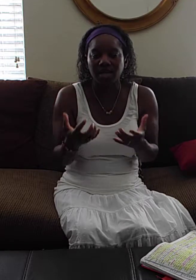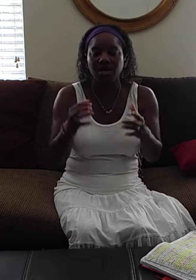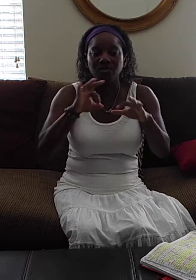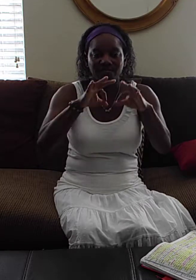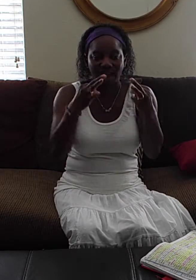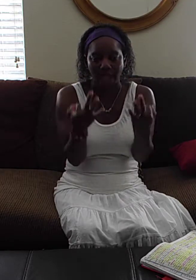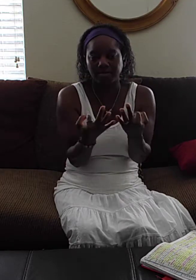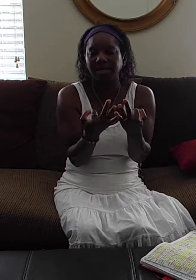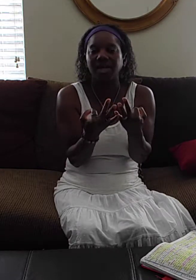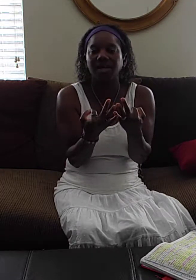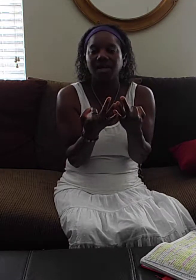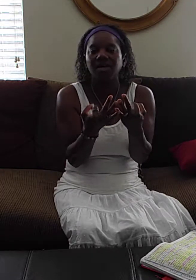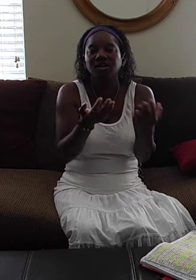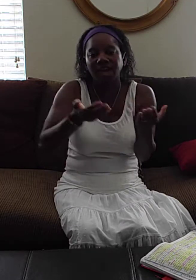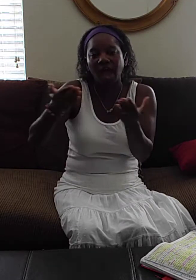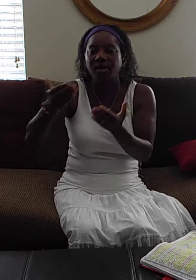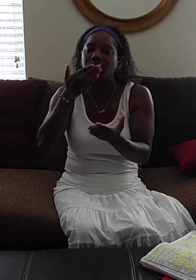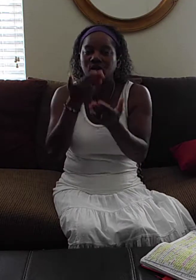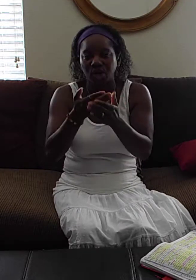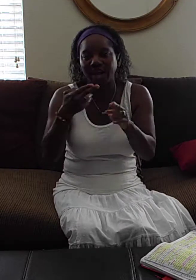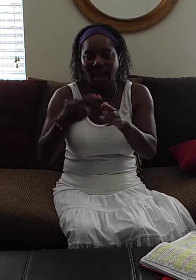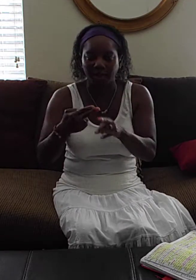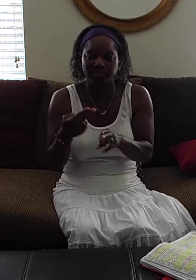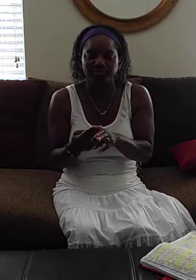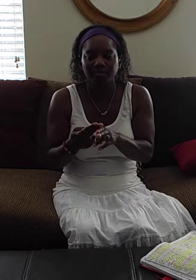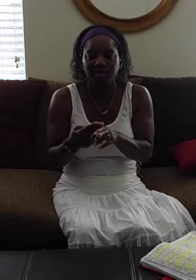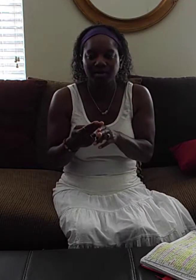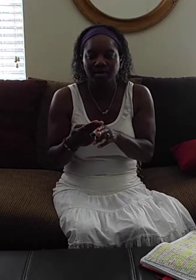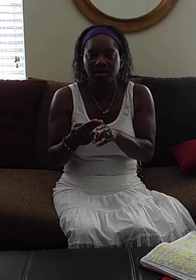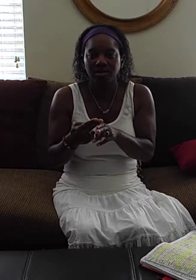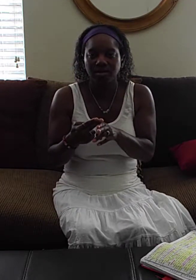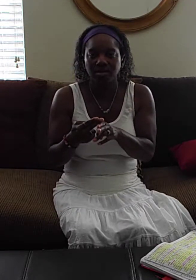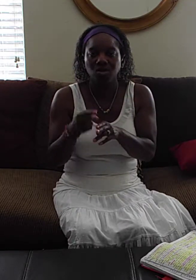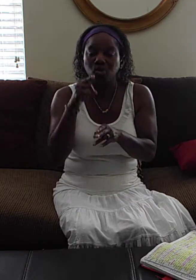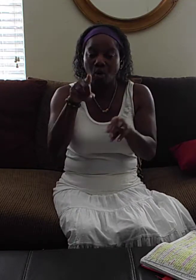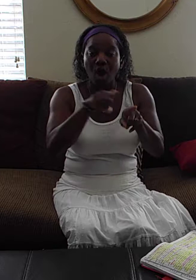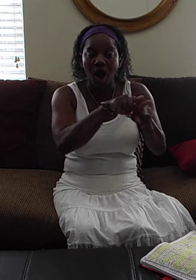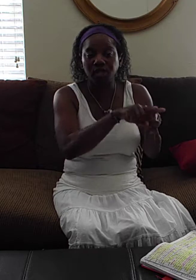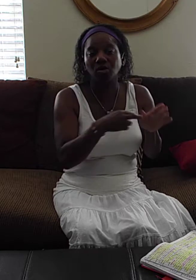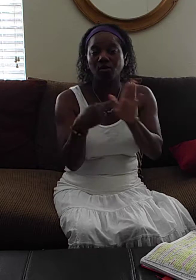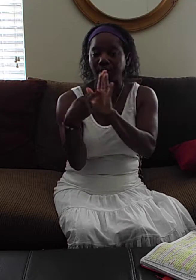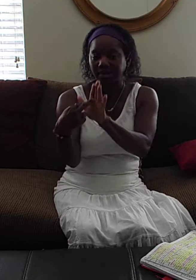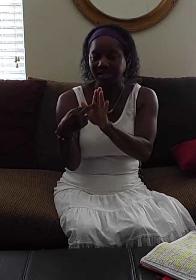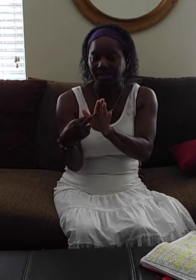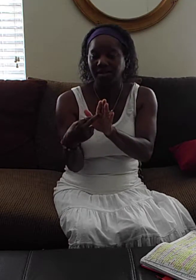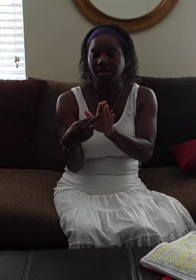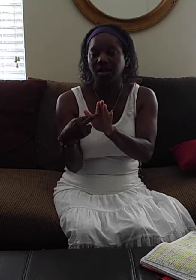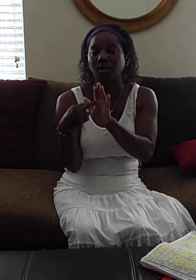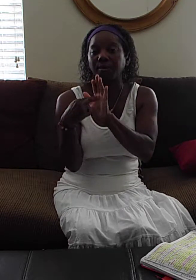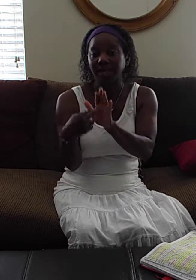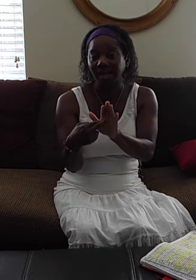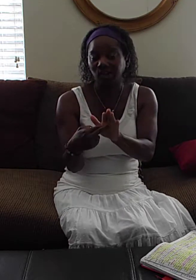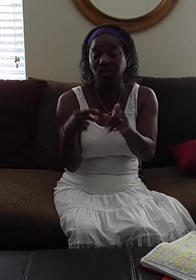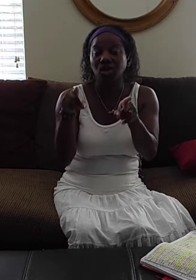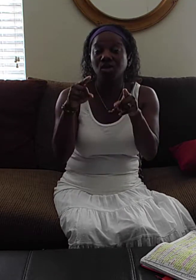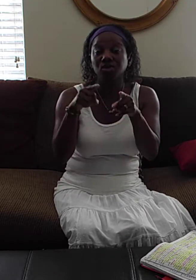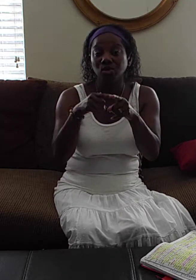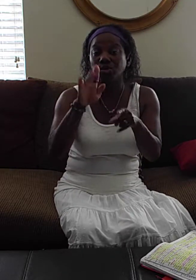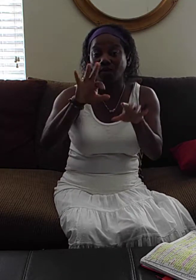your family to carry a good name. You are also a reputation to your